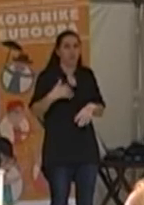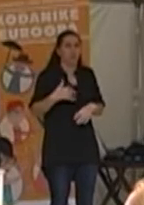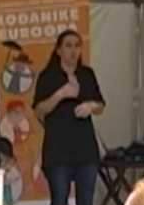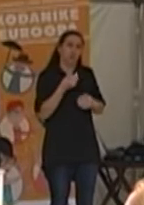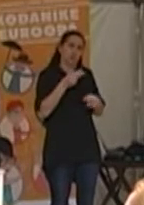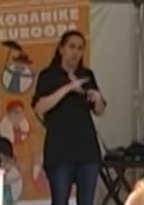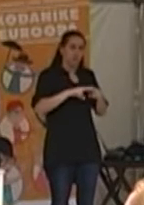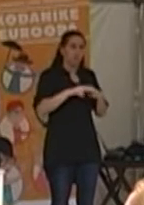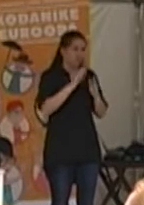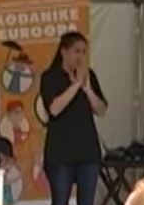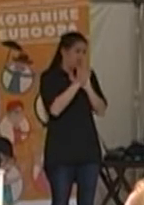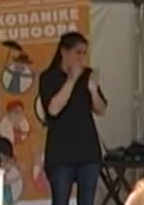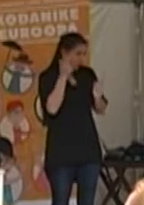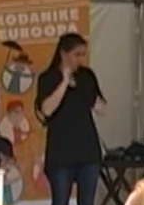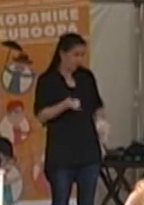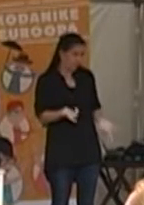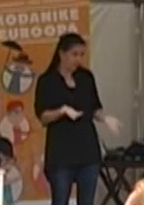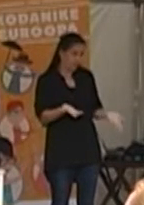understandable.